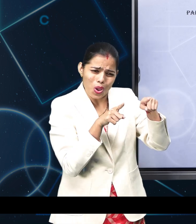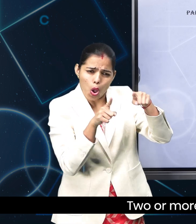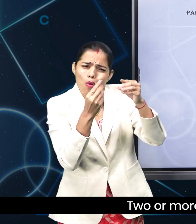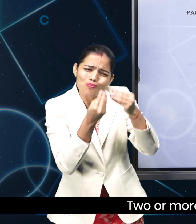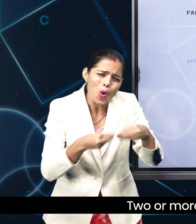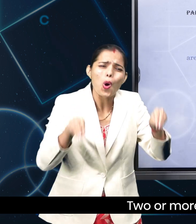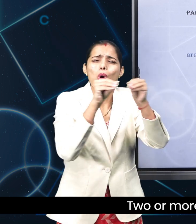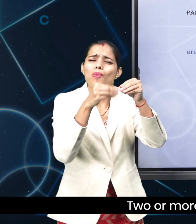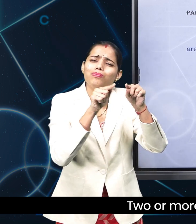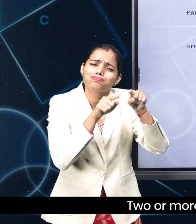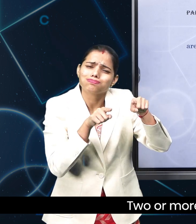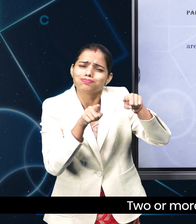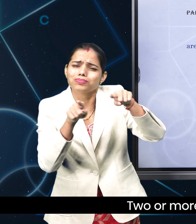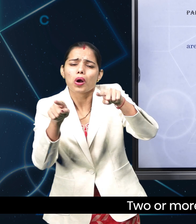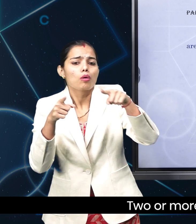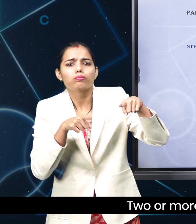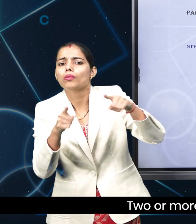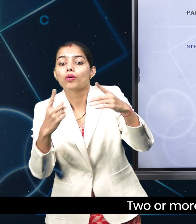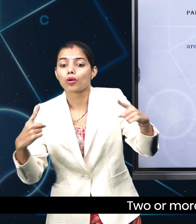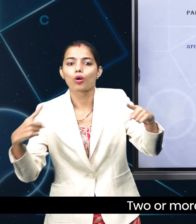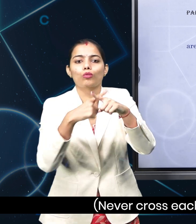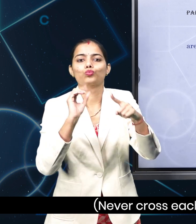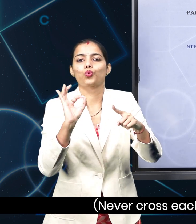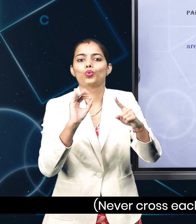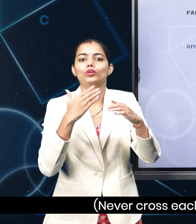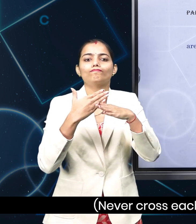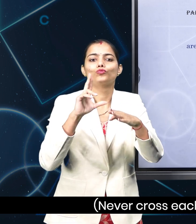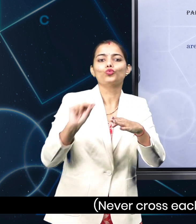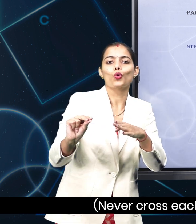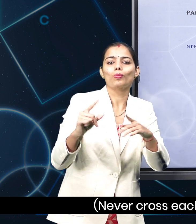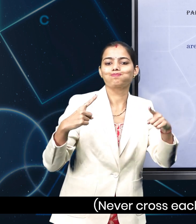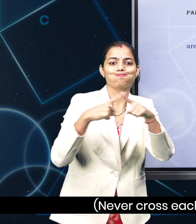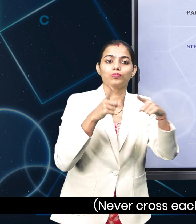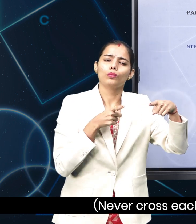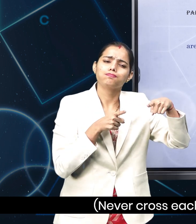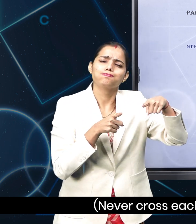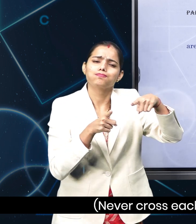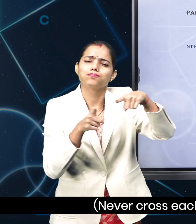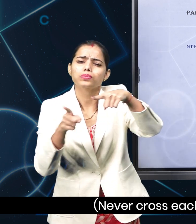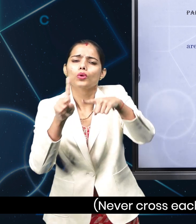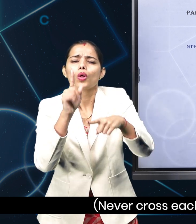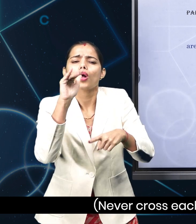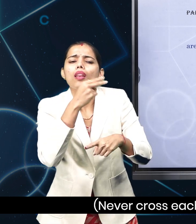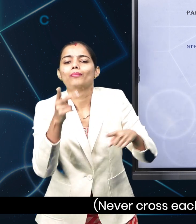Two or more lines that never intersect, never cross each other are called parallel lines.